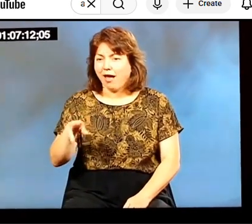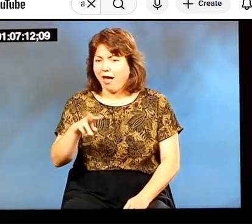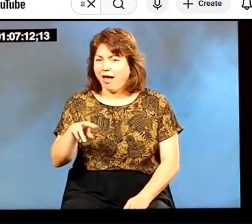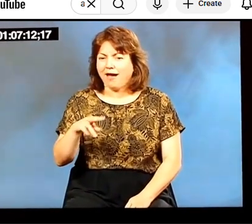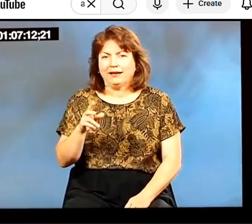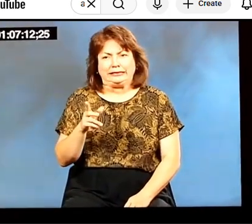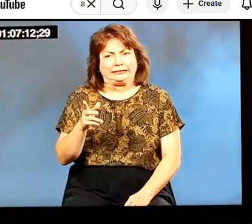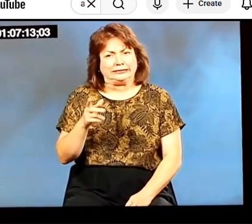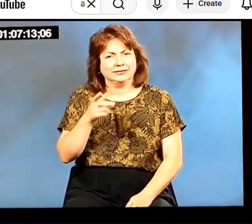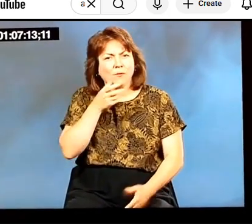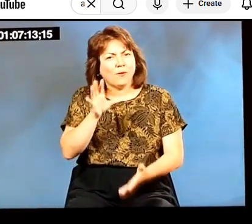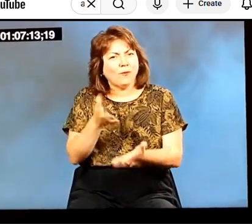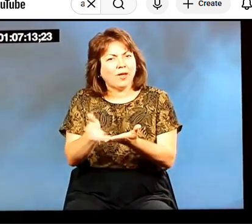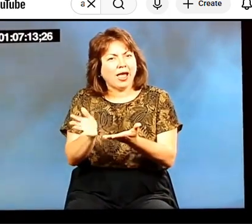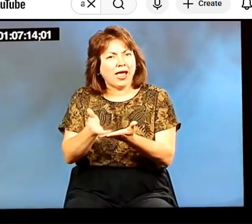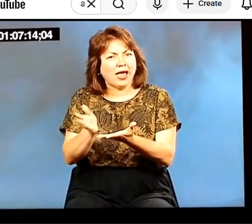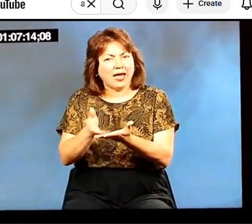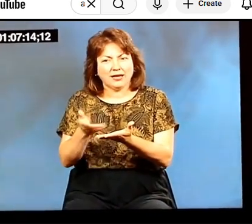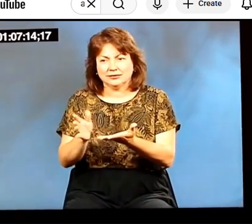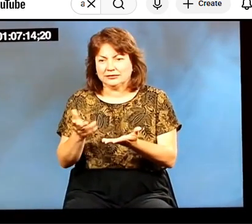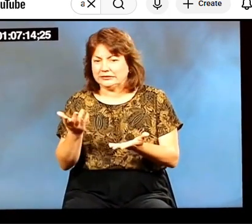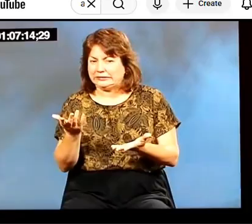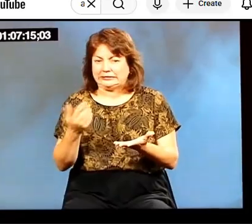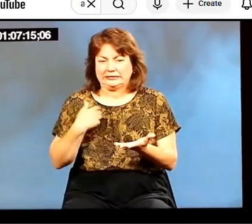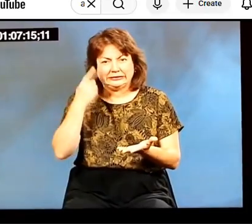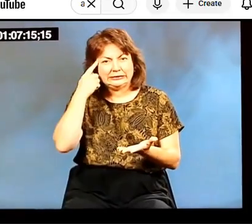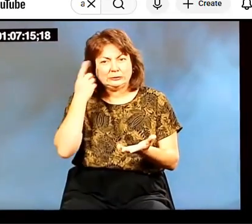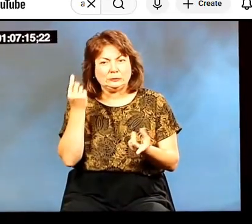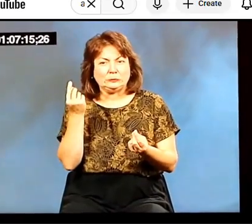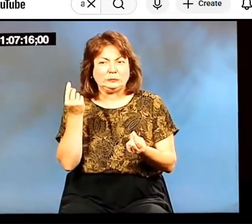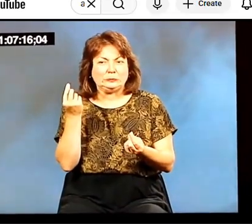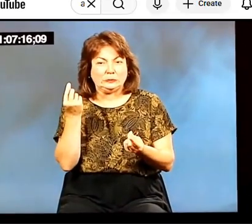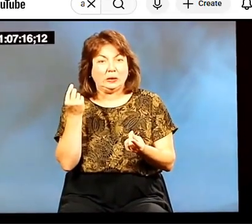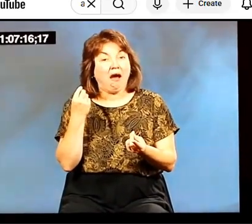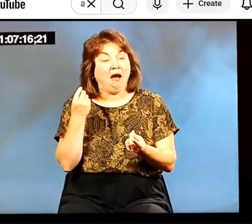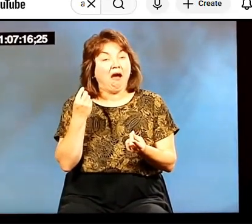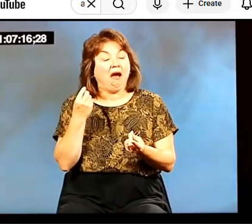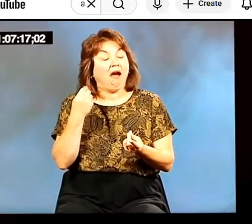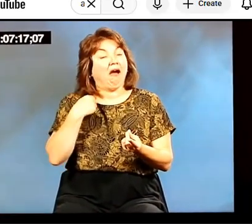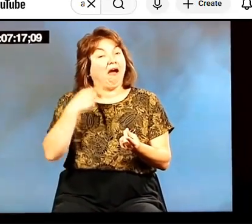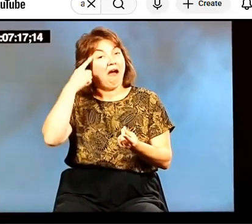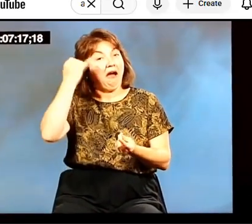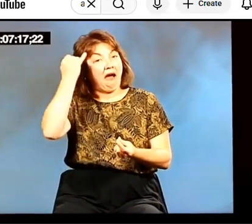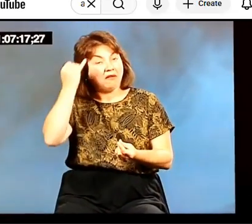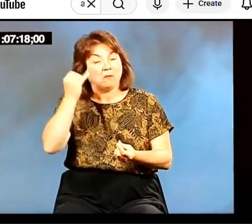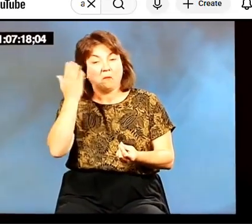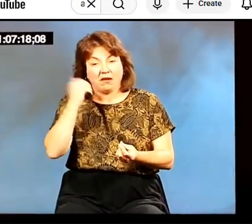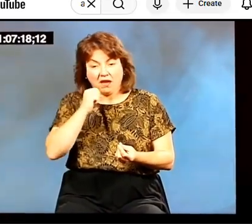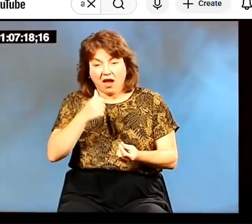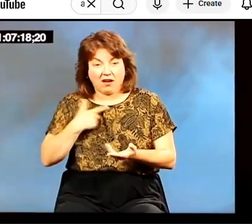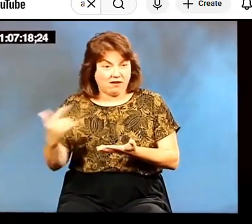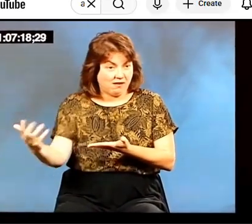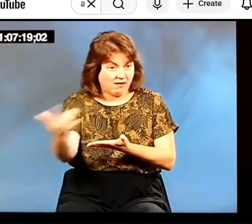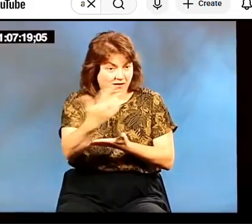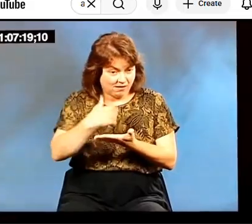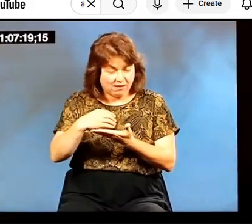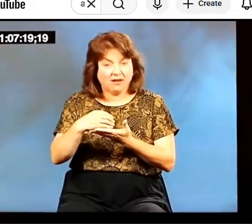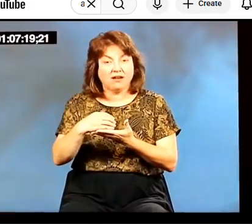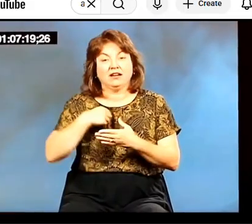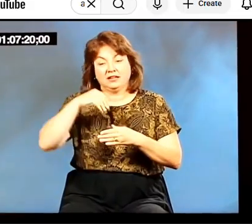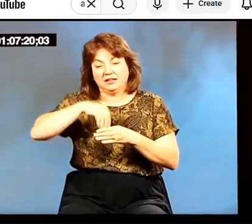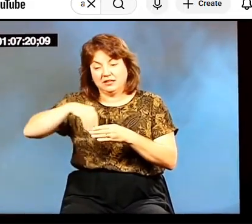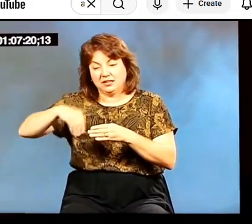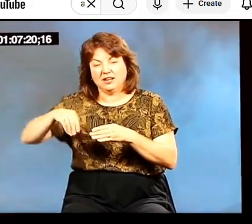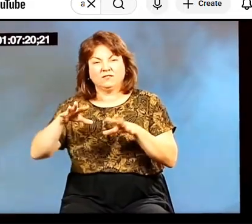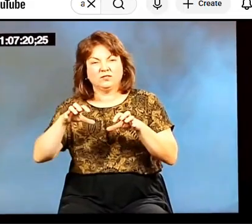the different colors, red, yellow, green. I was just like, wow, like there's so many. I was like, what do I do? And the idea occurred